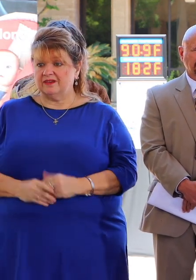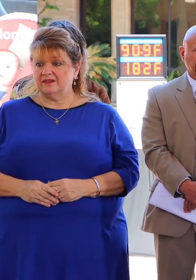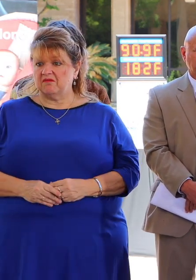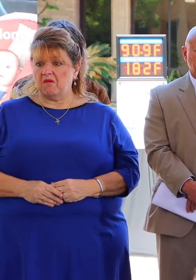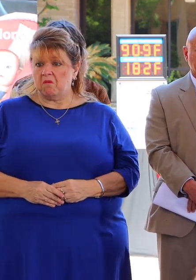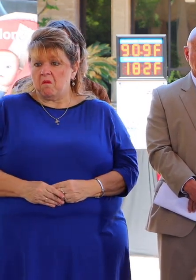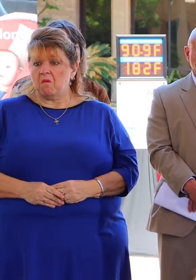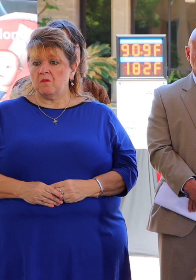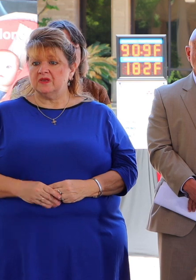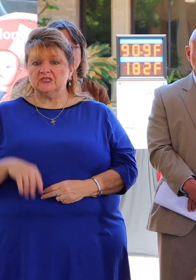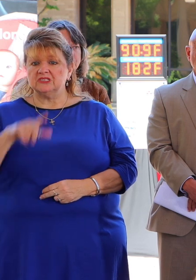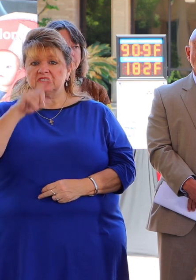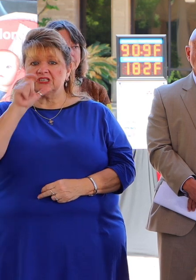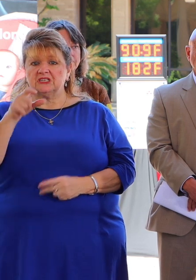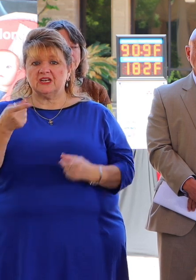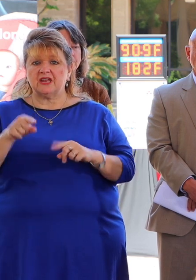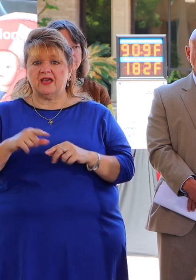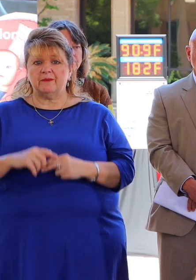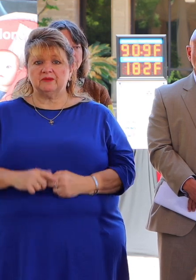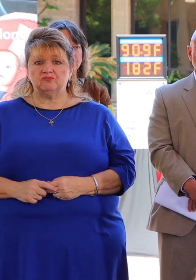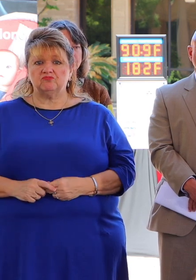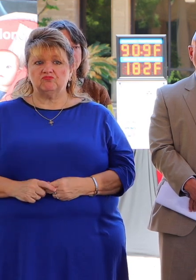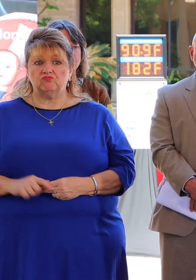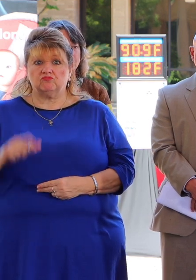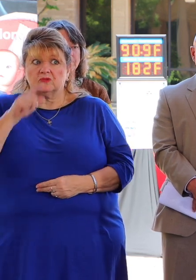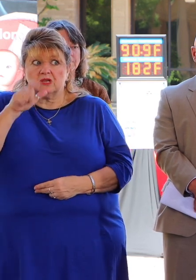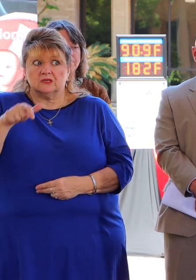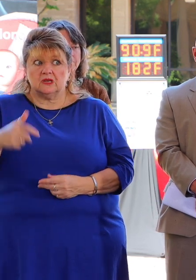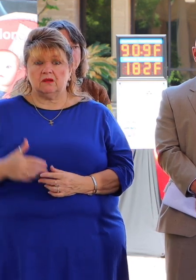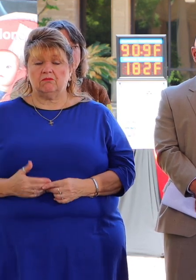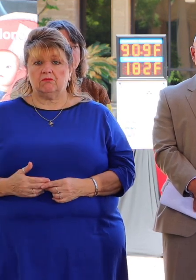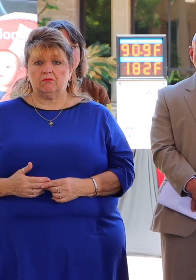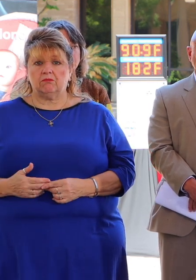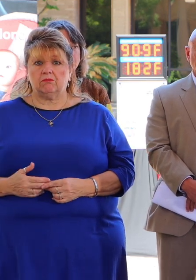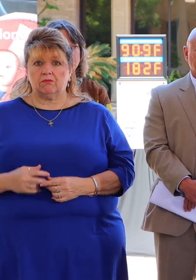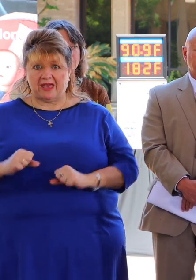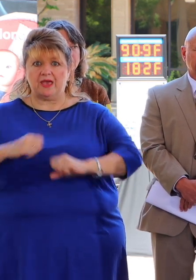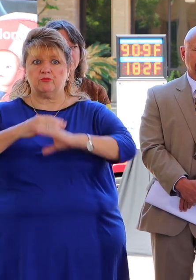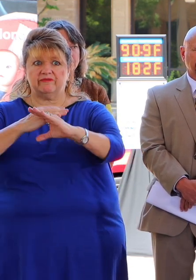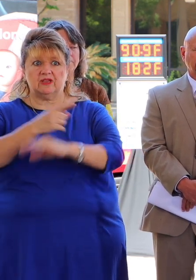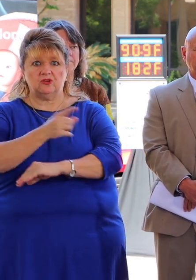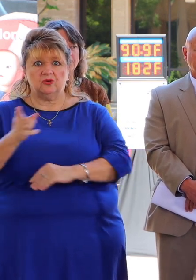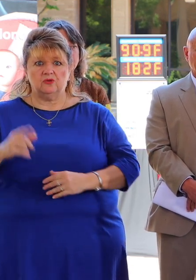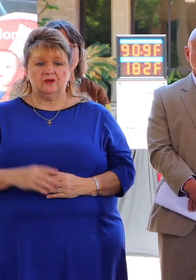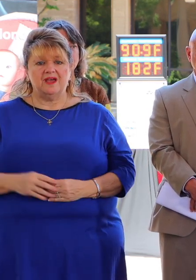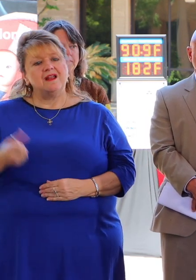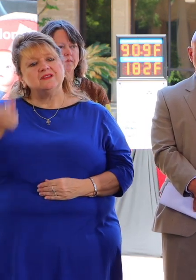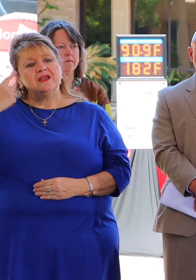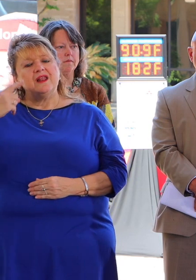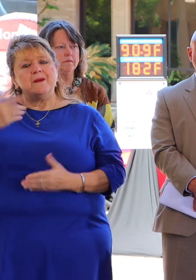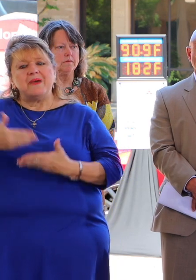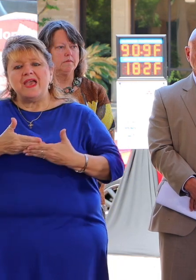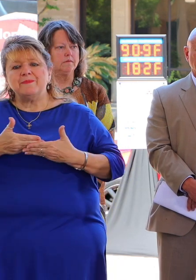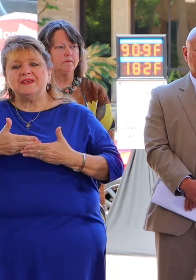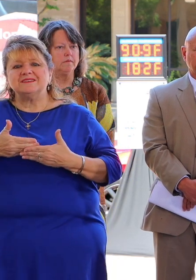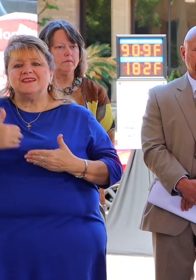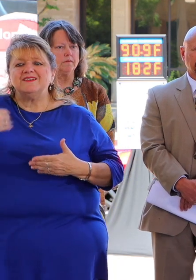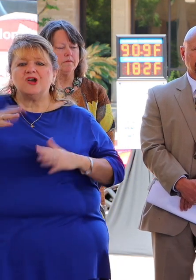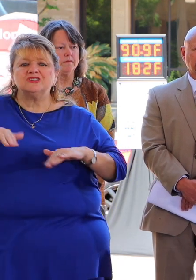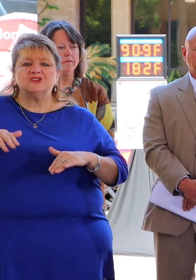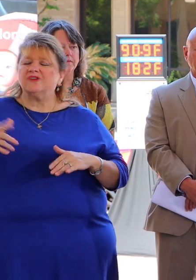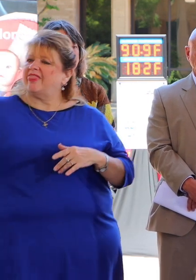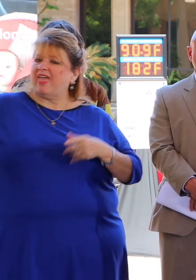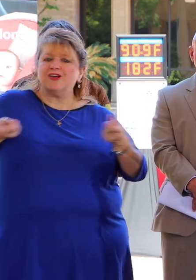Preventable death. And keep in mind that babies and young children really don't have a whole lot of control over